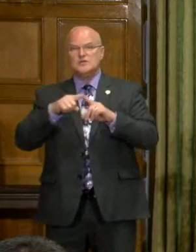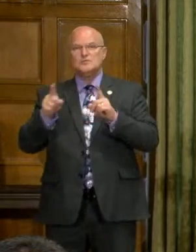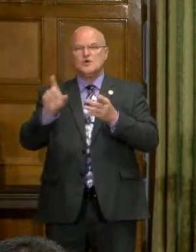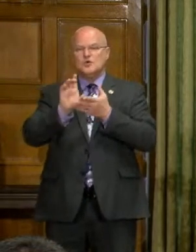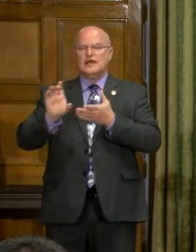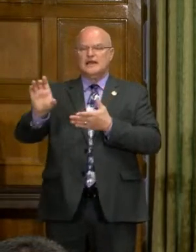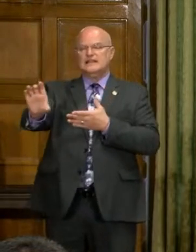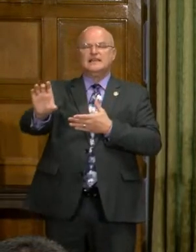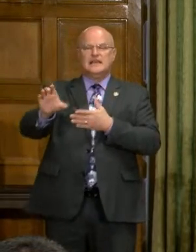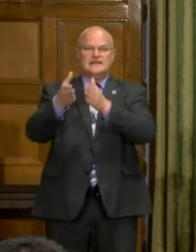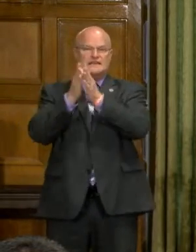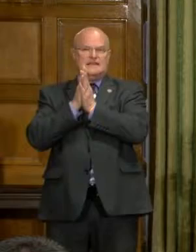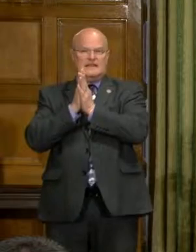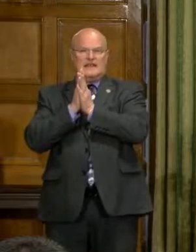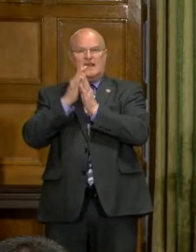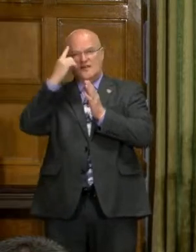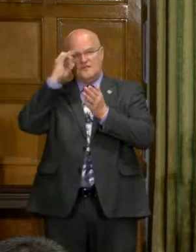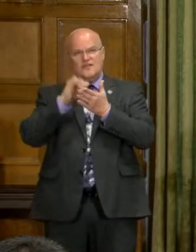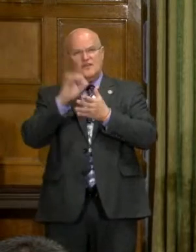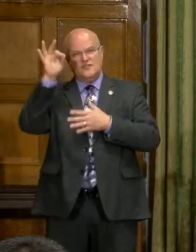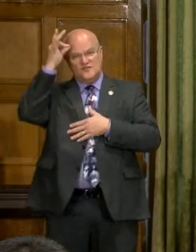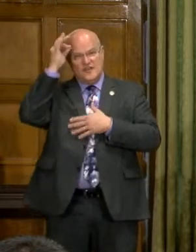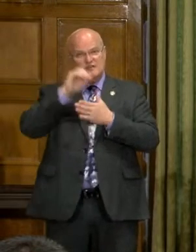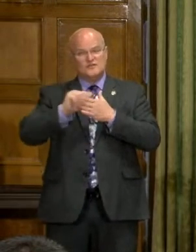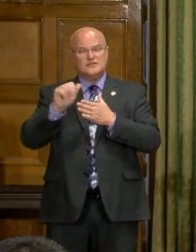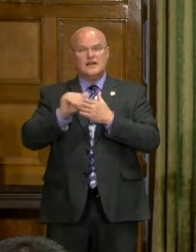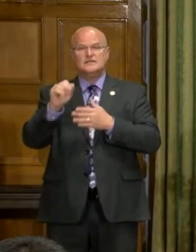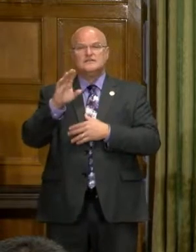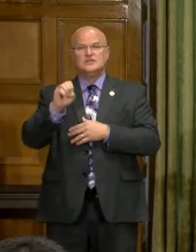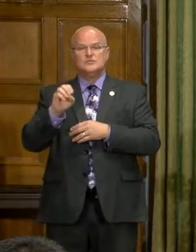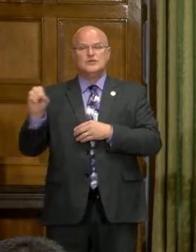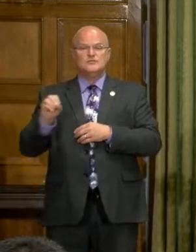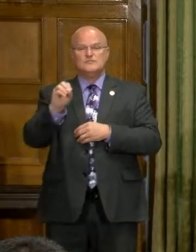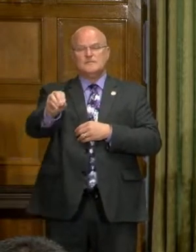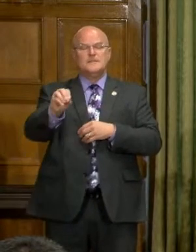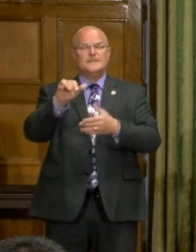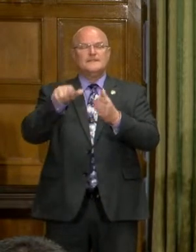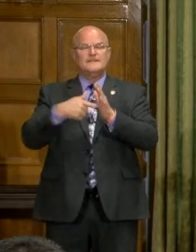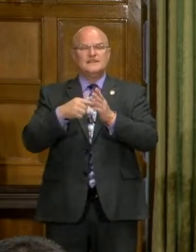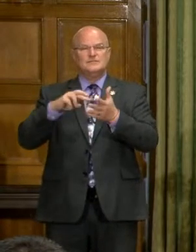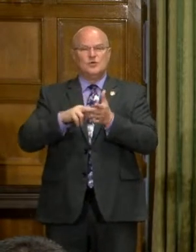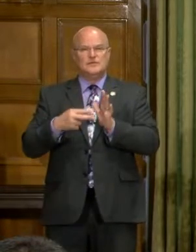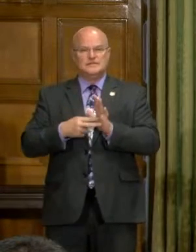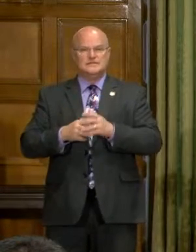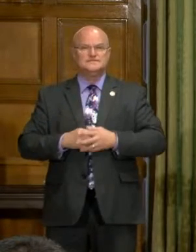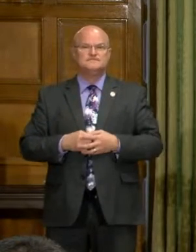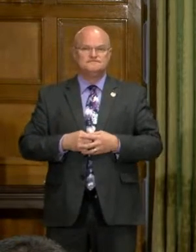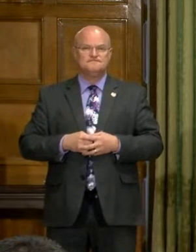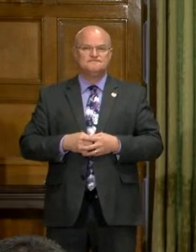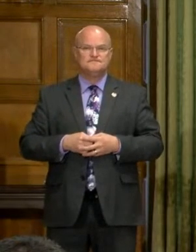we're allocating and asking for those federal dollars to be put toward this purpose.